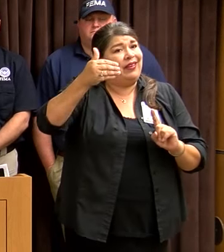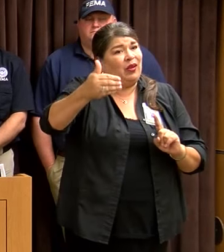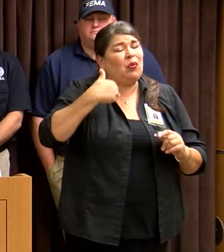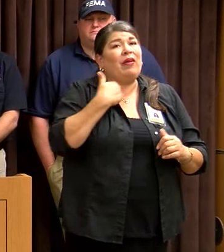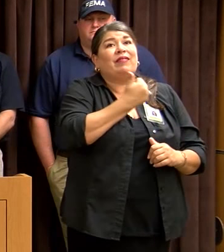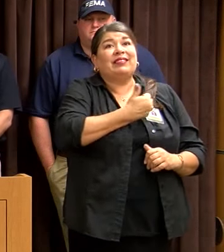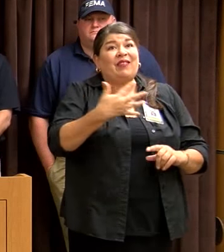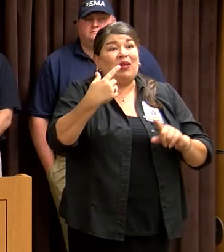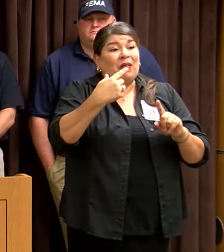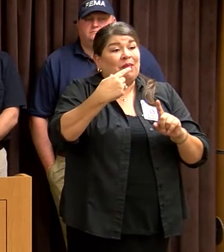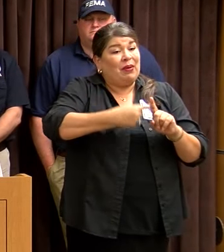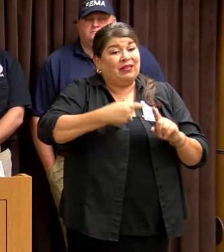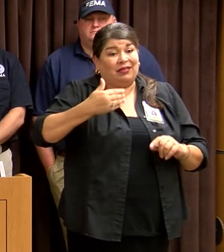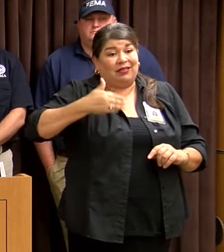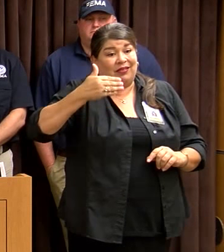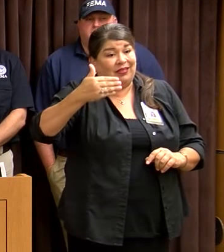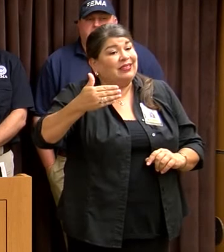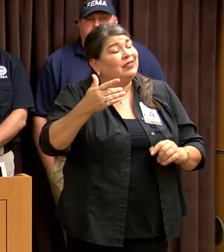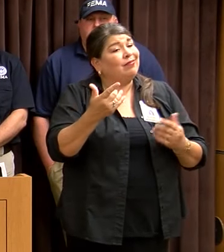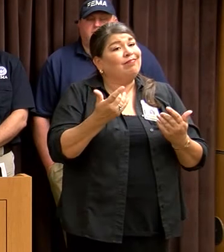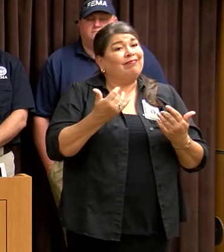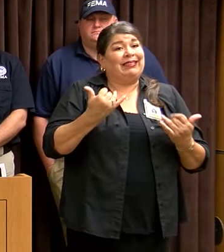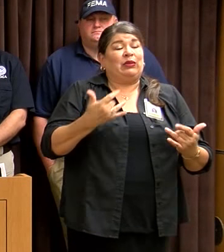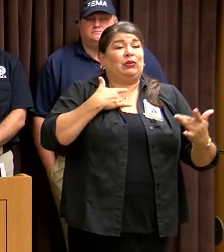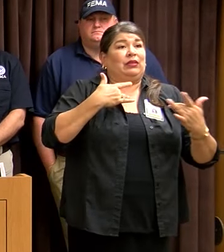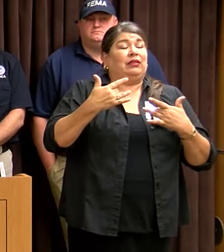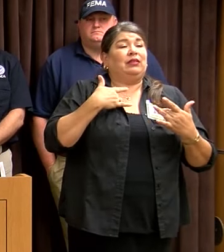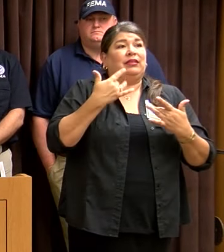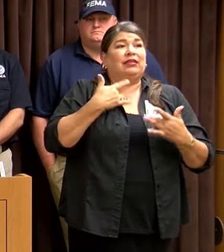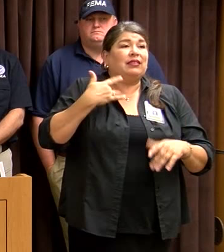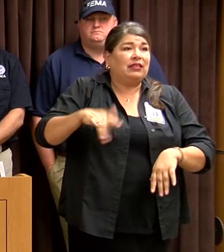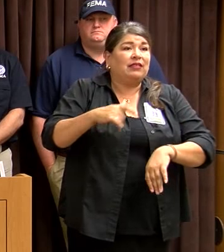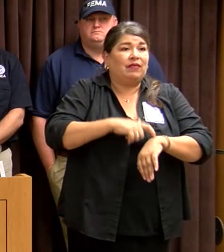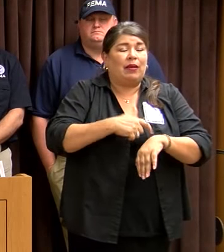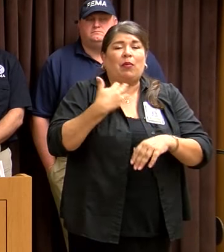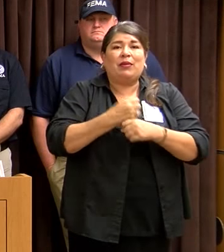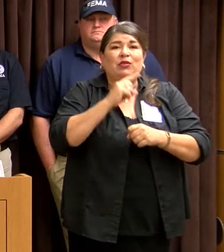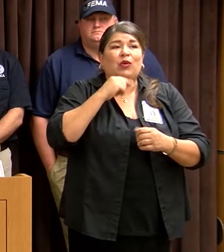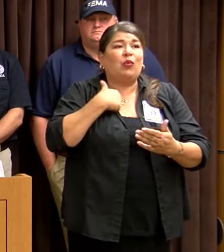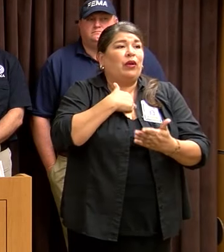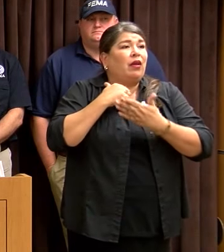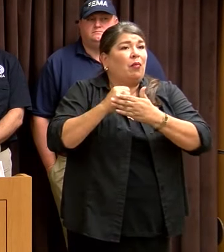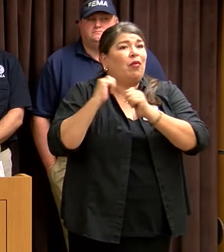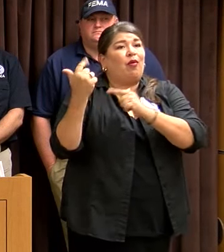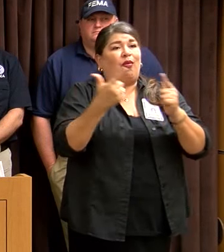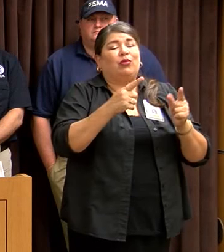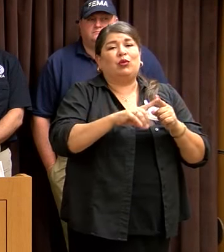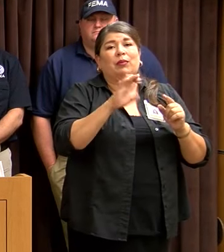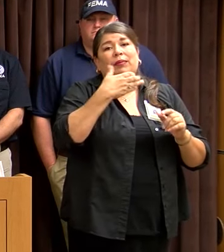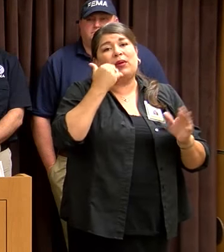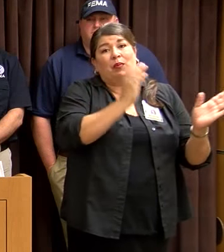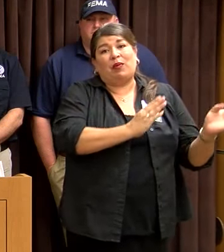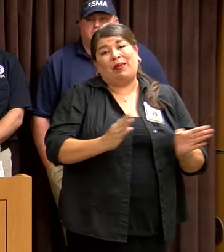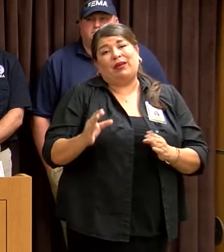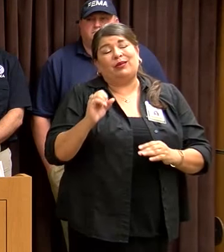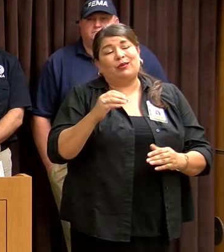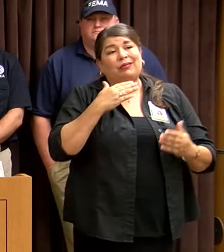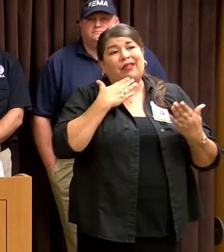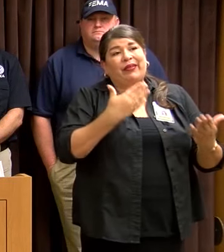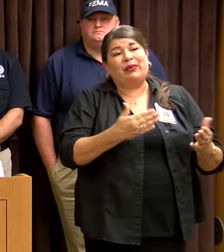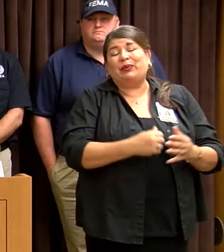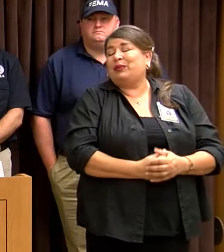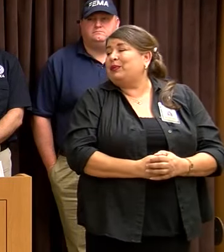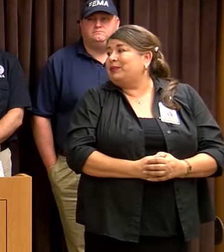us under these critical conditions, and we want to make sure that we've done everything to help everybody prepare. So thank you.